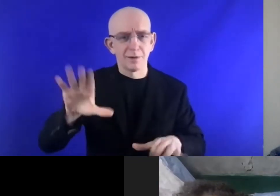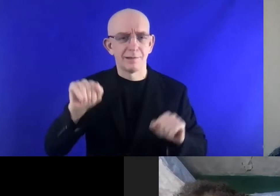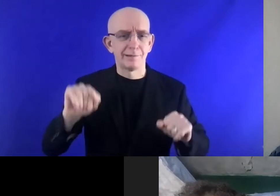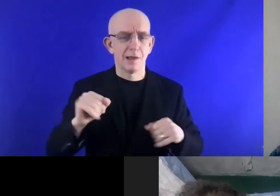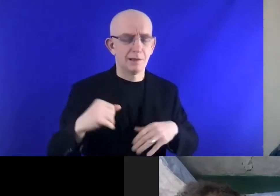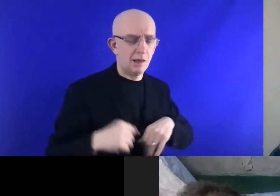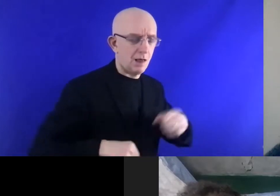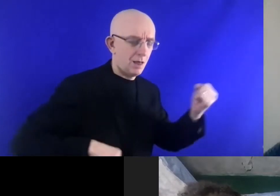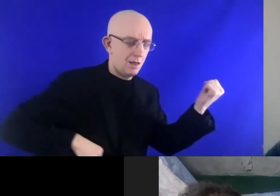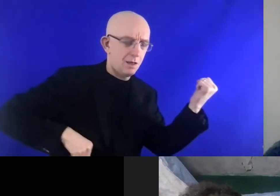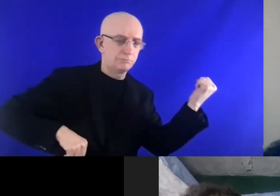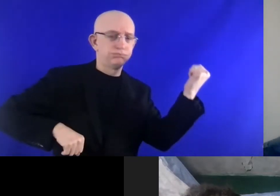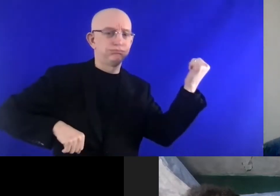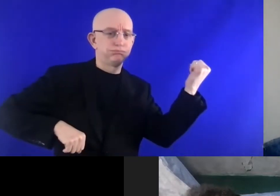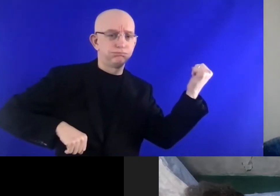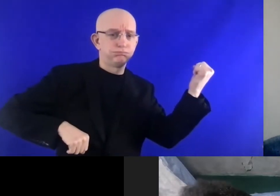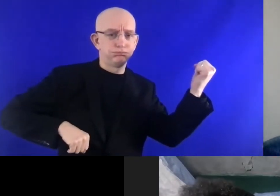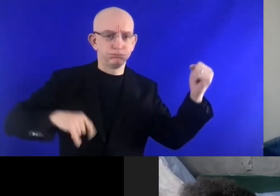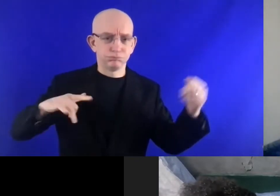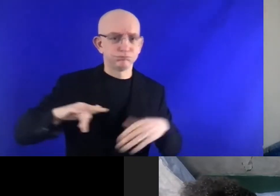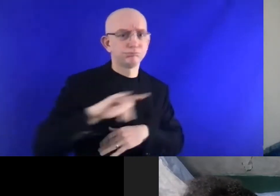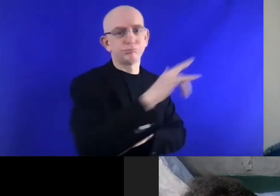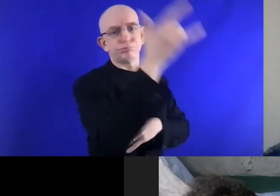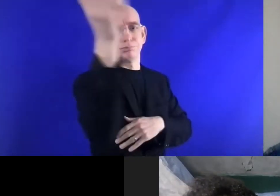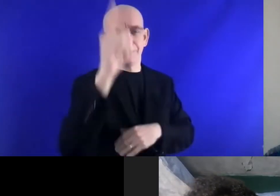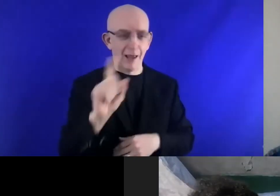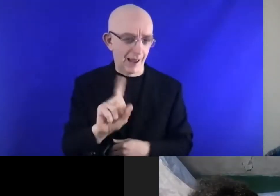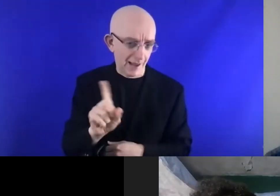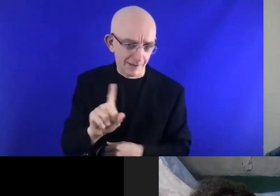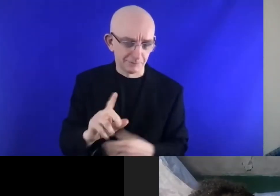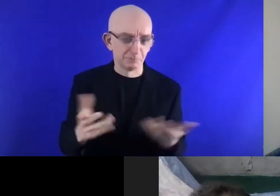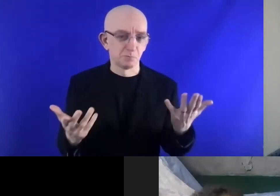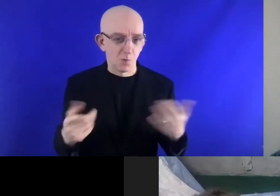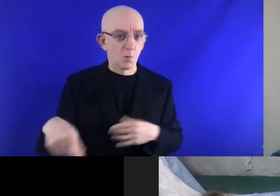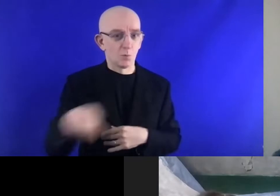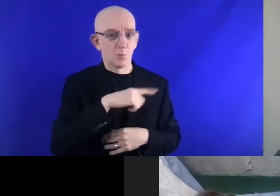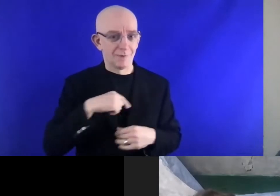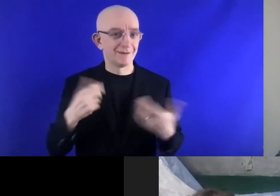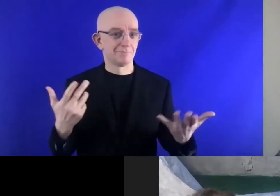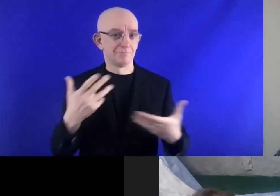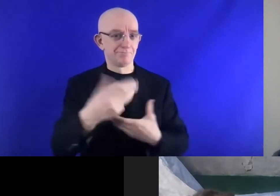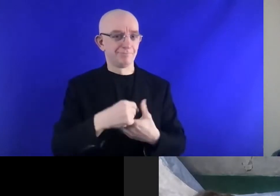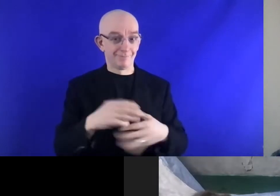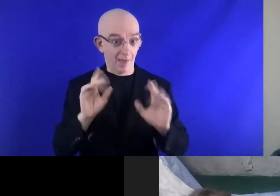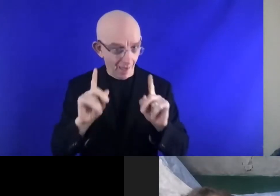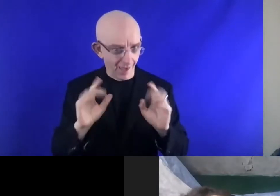today, are amazing heroes. Let me tell you, Eileen, and let me tell